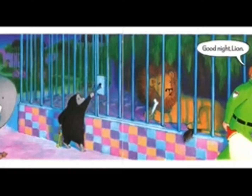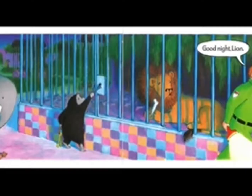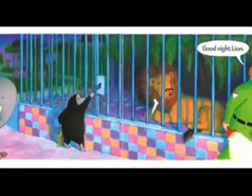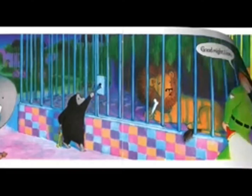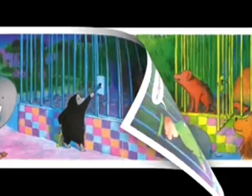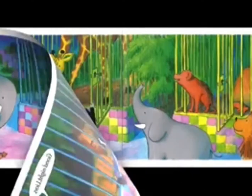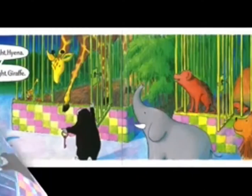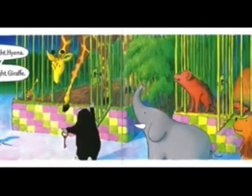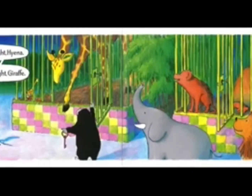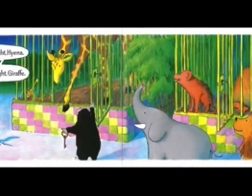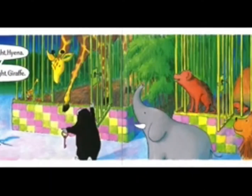banana.